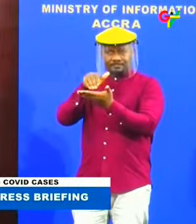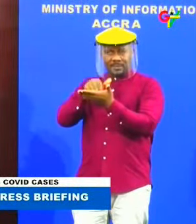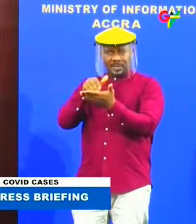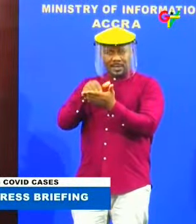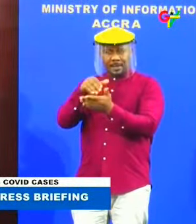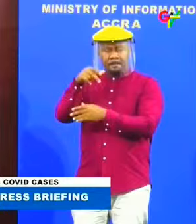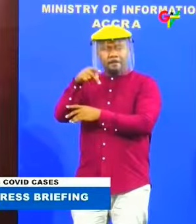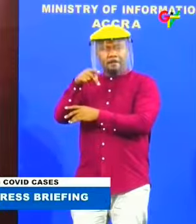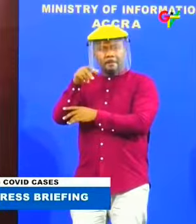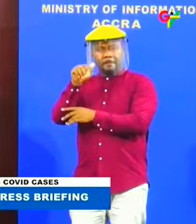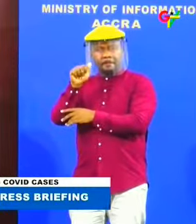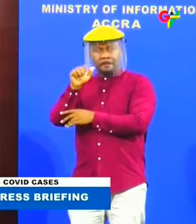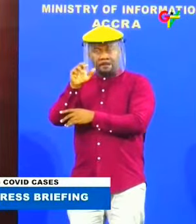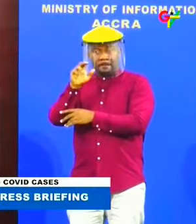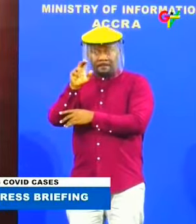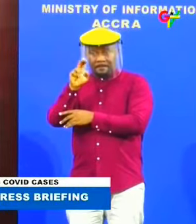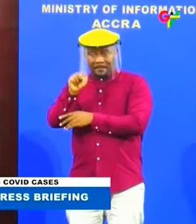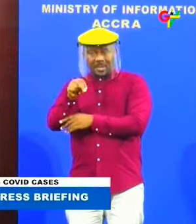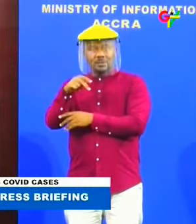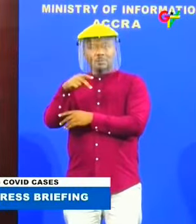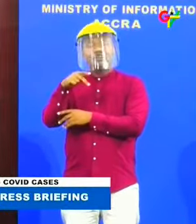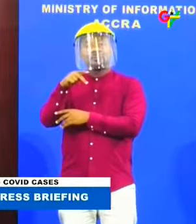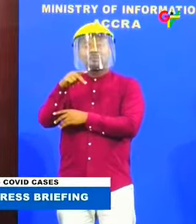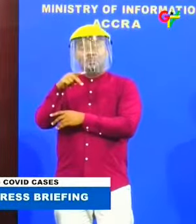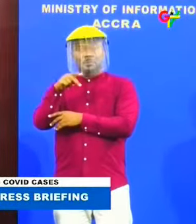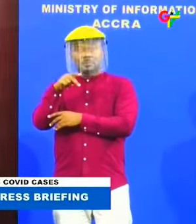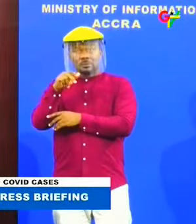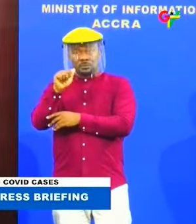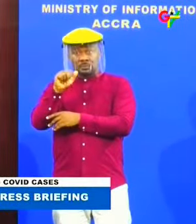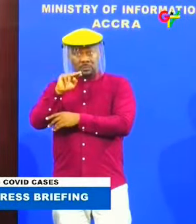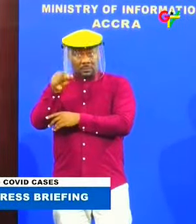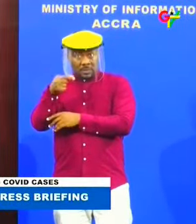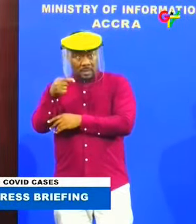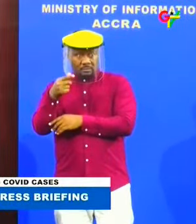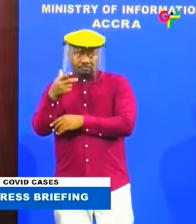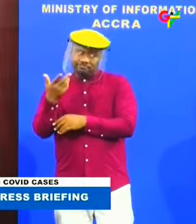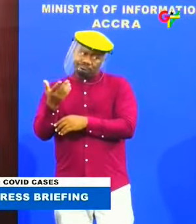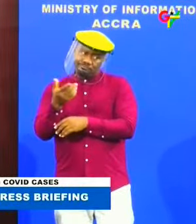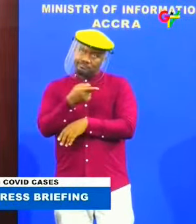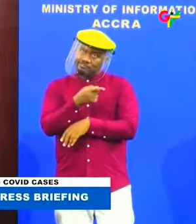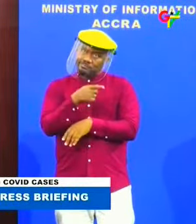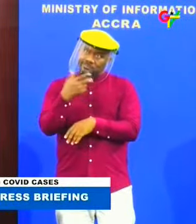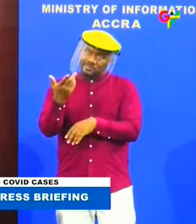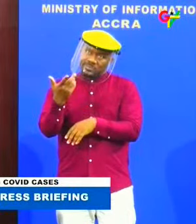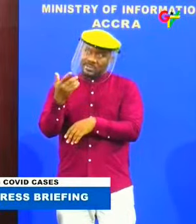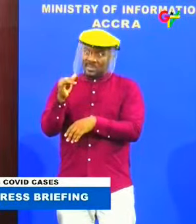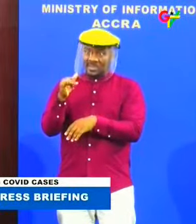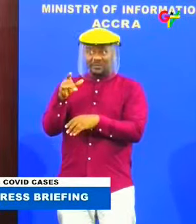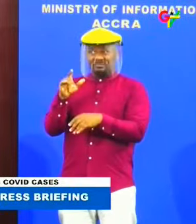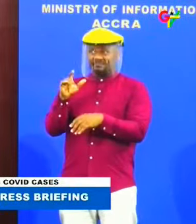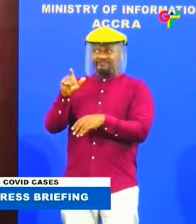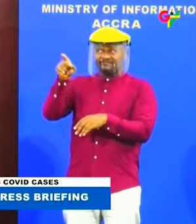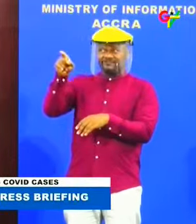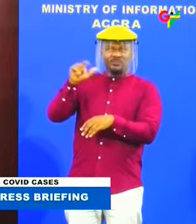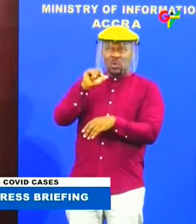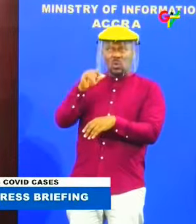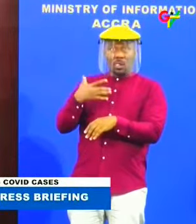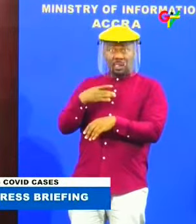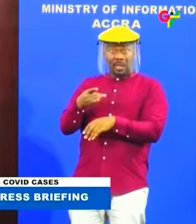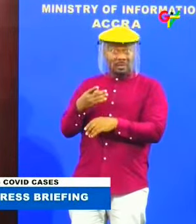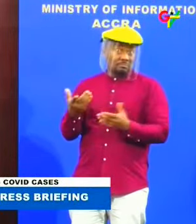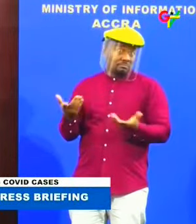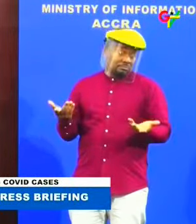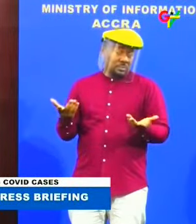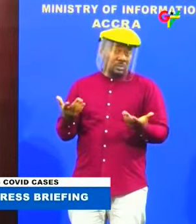is, if you opt not to go there, then you have to now decide to pick a hotel where you pay. The hotel is a package